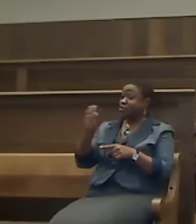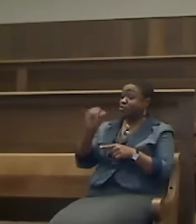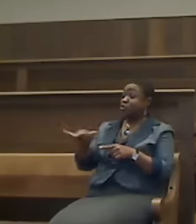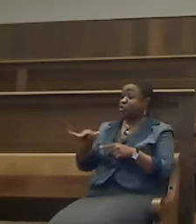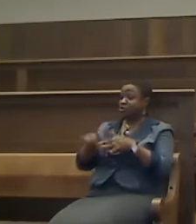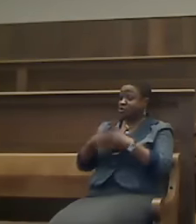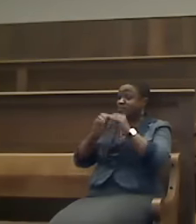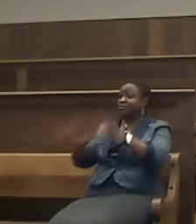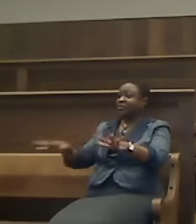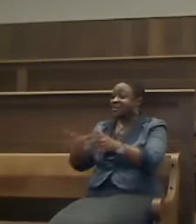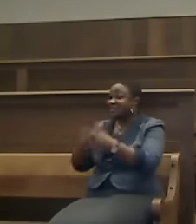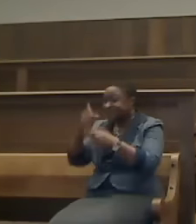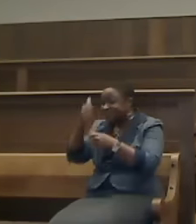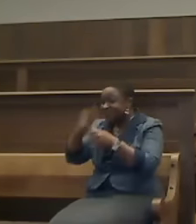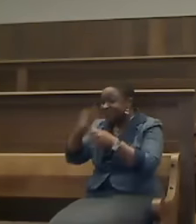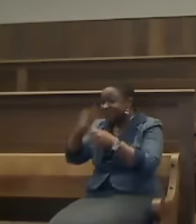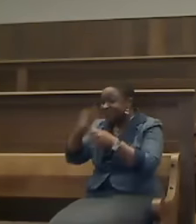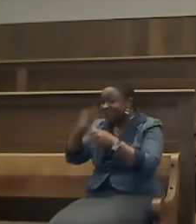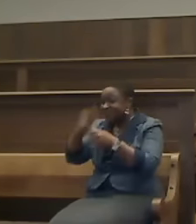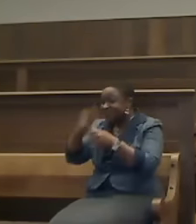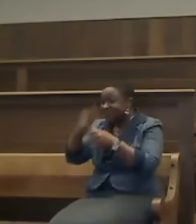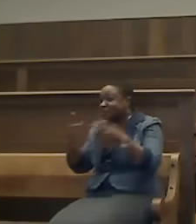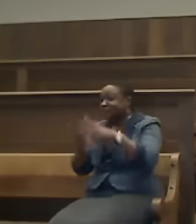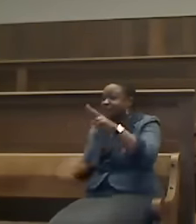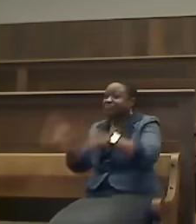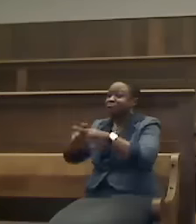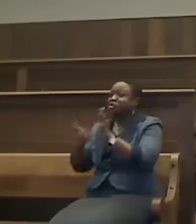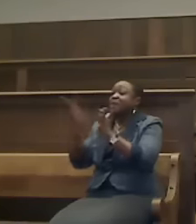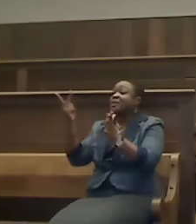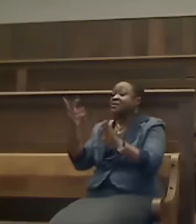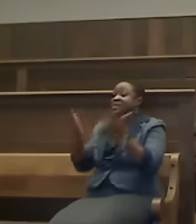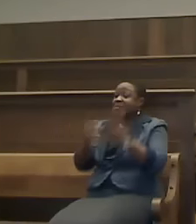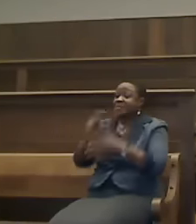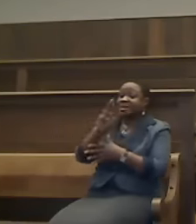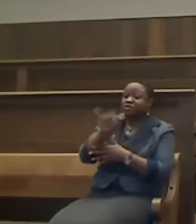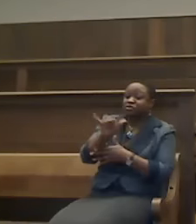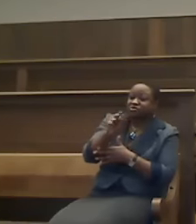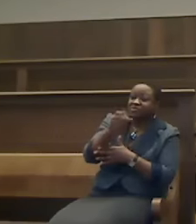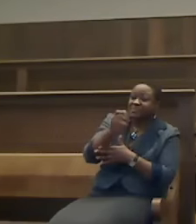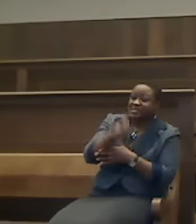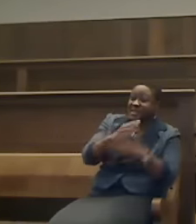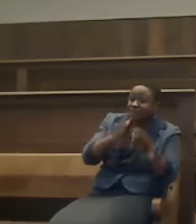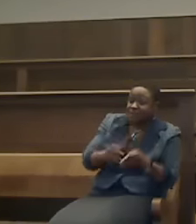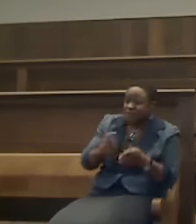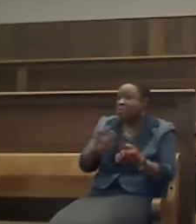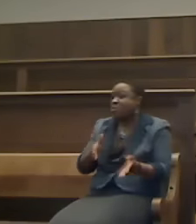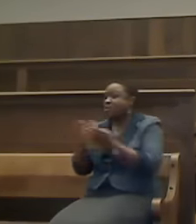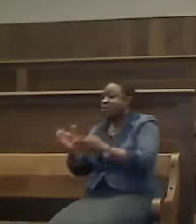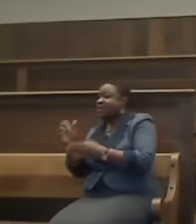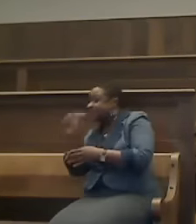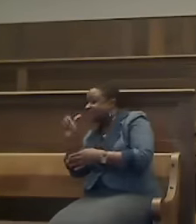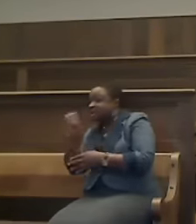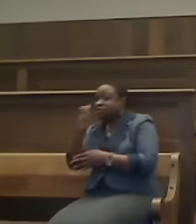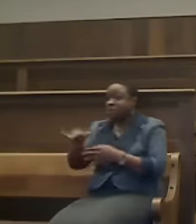years, peanut allergies doubled. Maybe it was the trypsin inhibitor, maybe it's the cross-reactivity between soy and peanuts that's